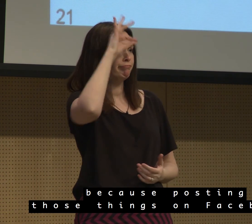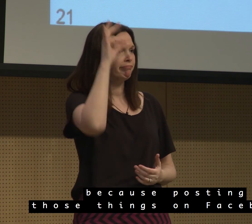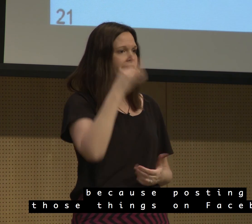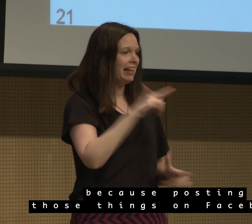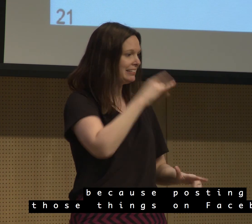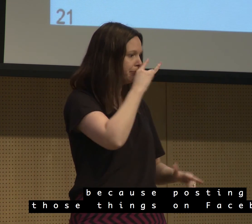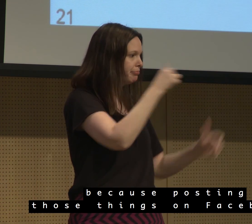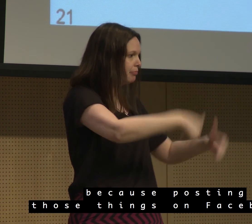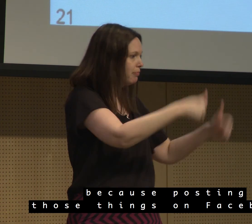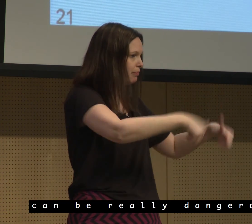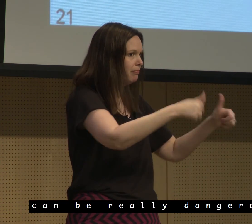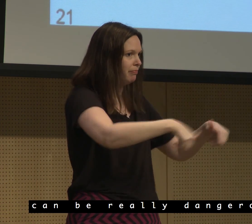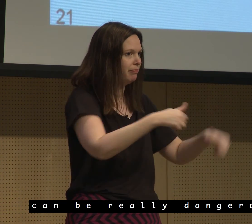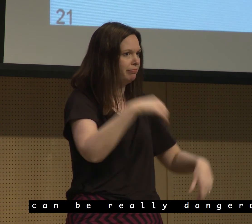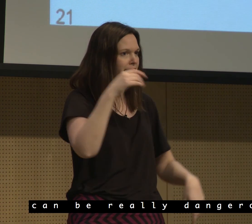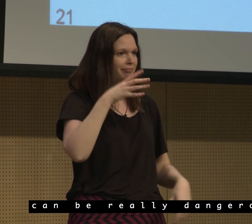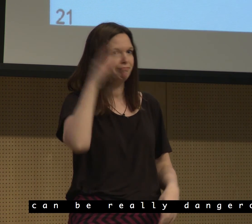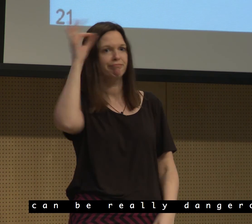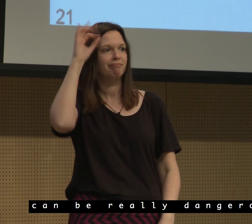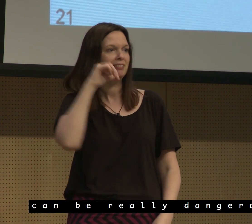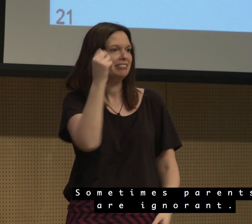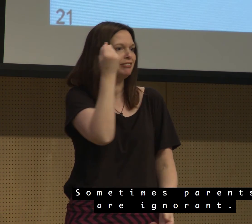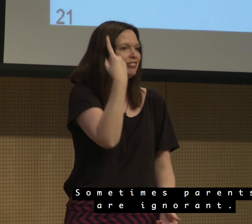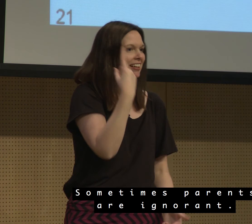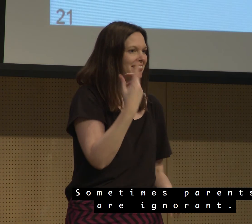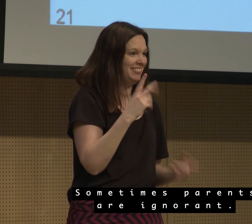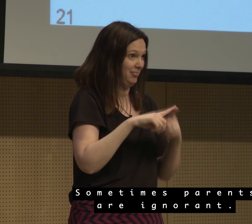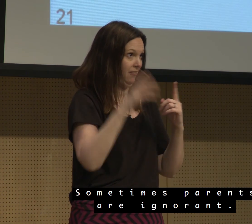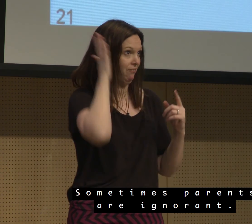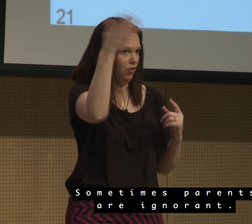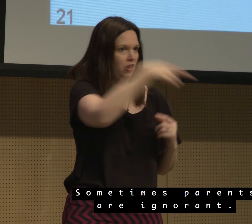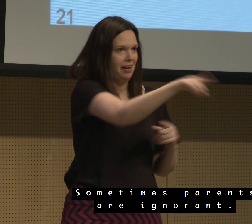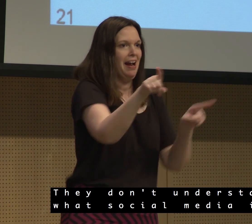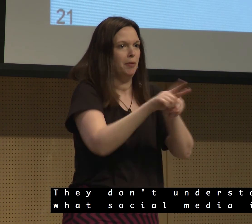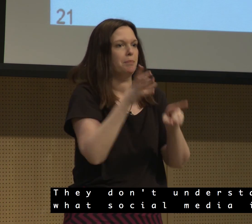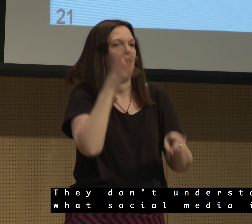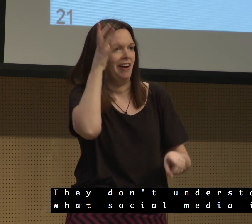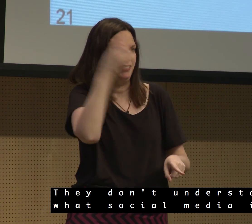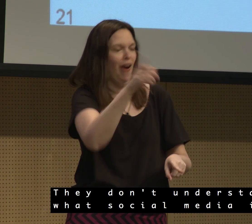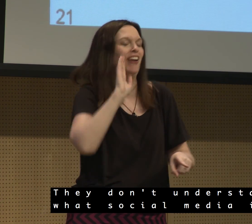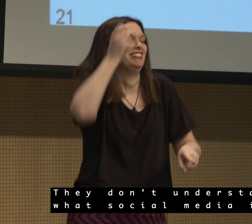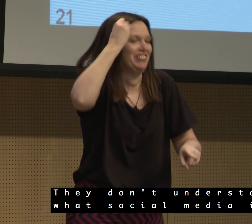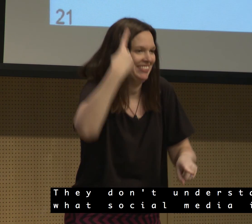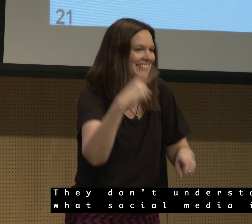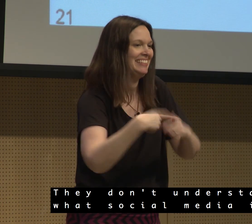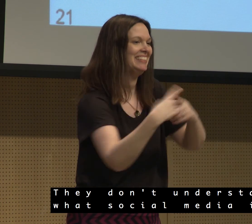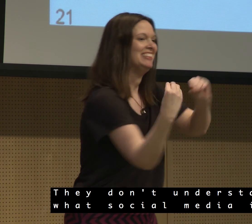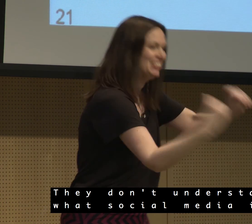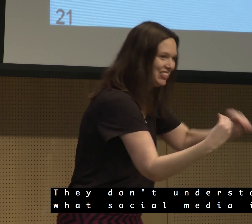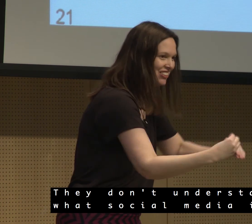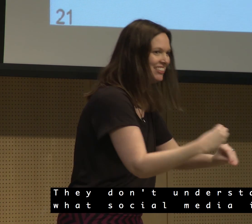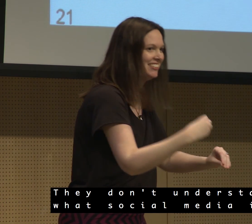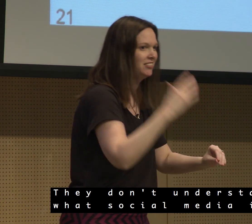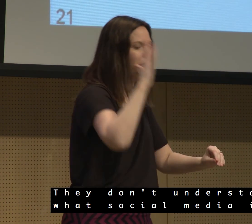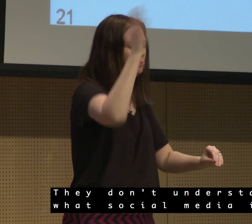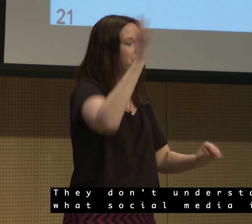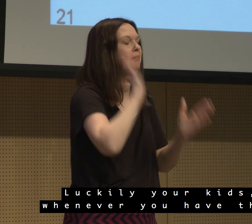posting those things on Facebook can be really dangerous. Sometimes parents are ignorant. They don't understand what social media